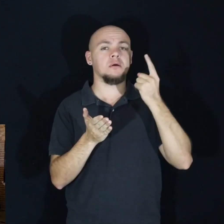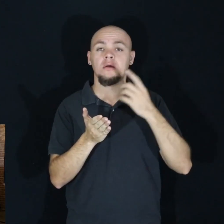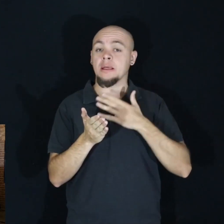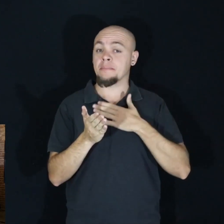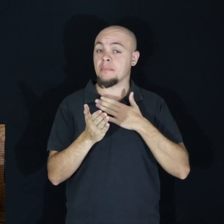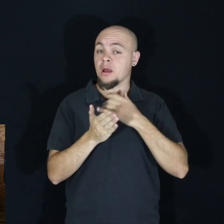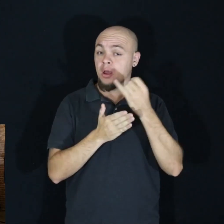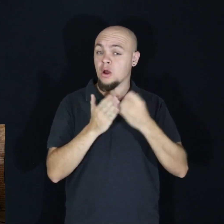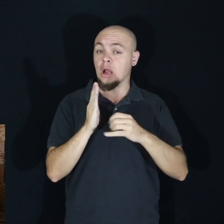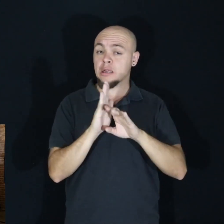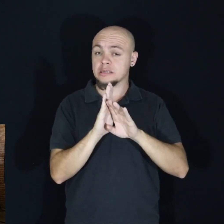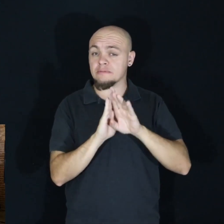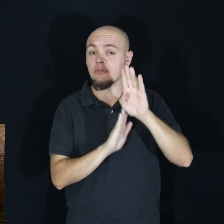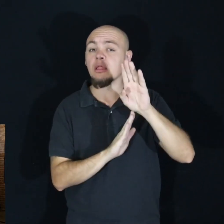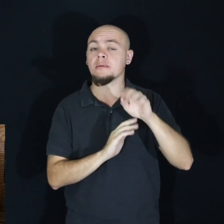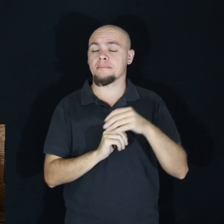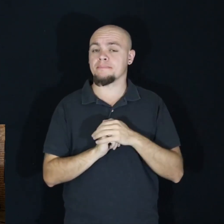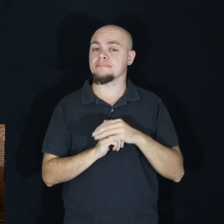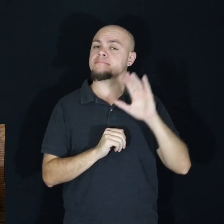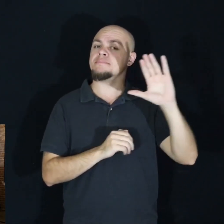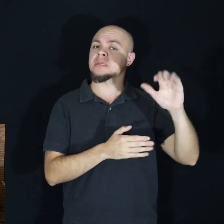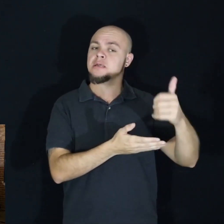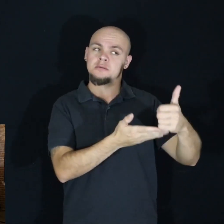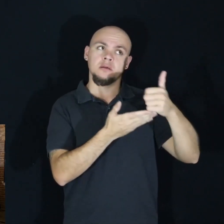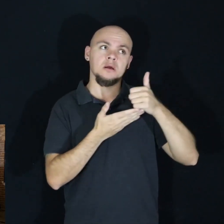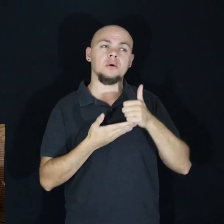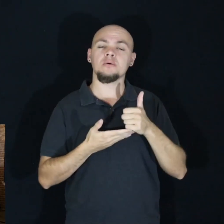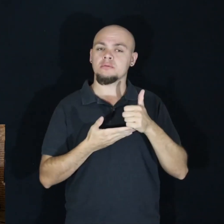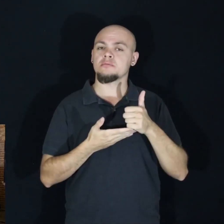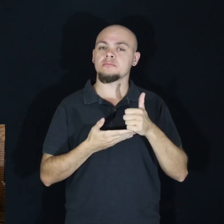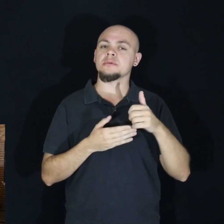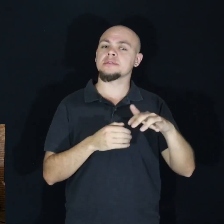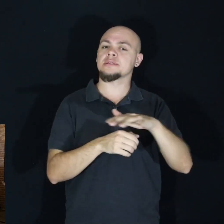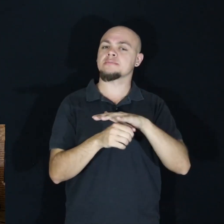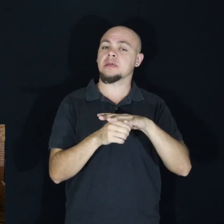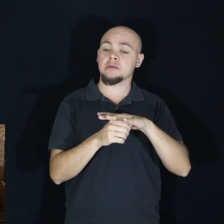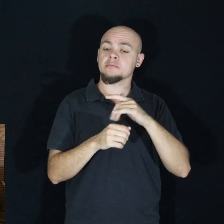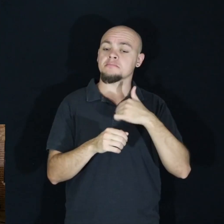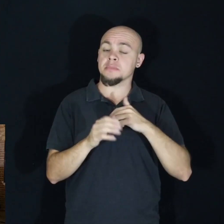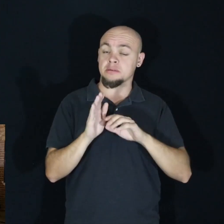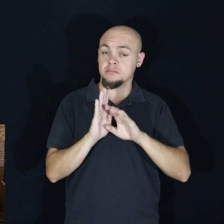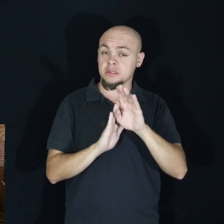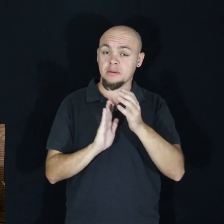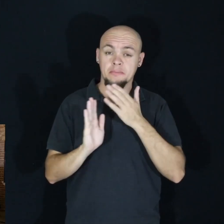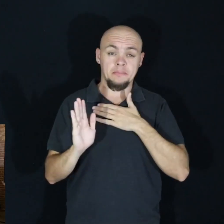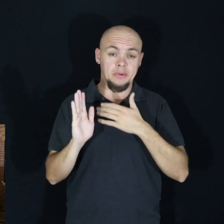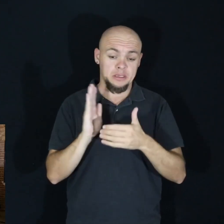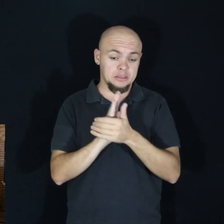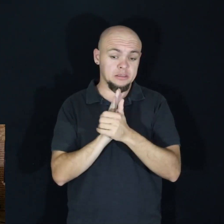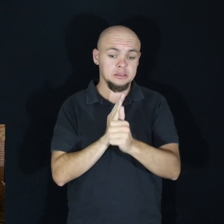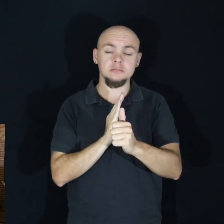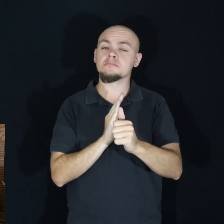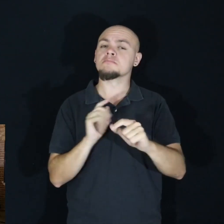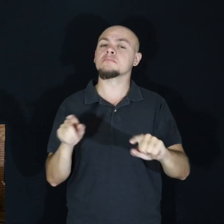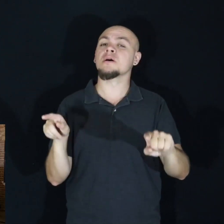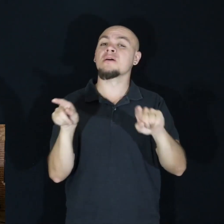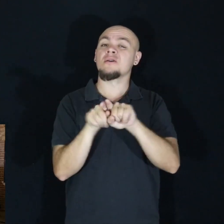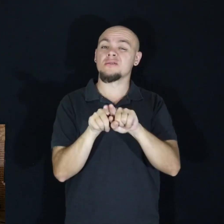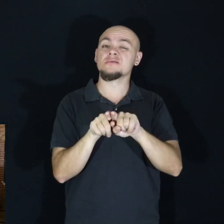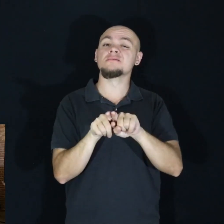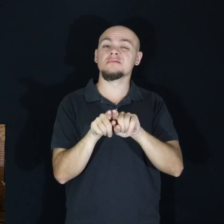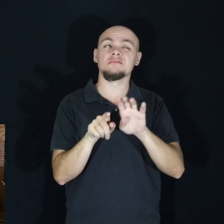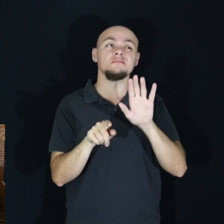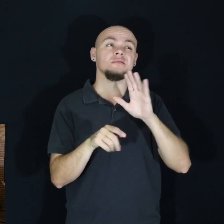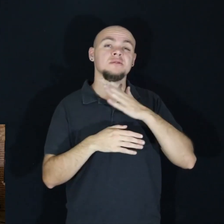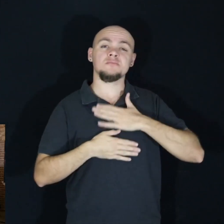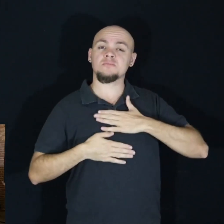art. With his help, he provided a space for me to not only develop my craft, he gave me a deeper